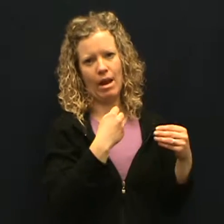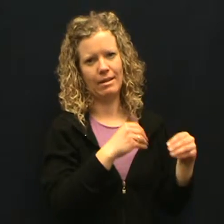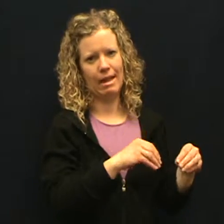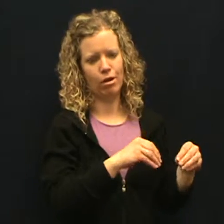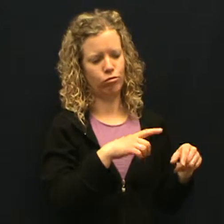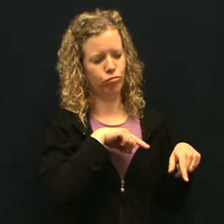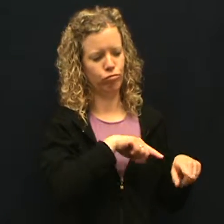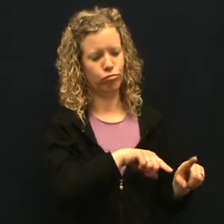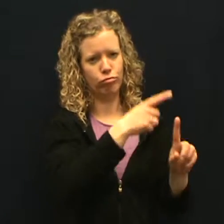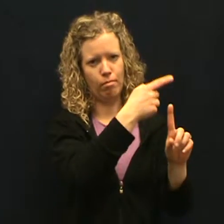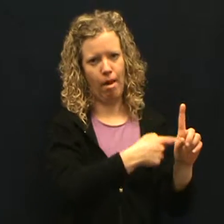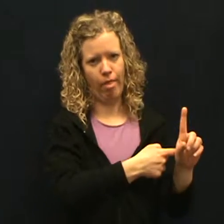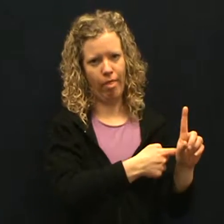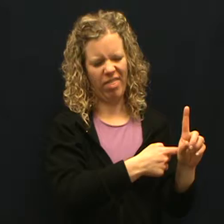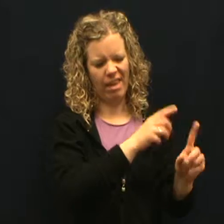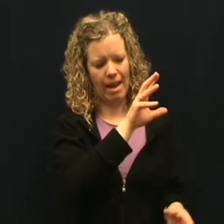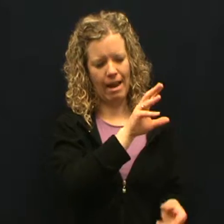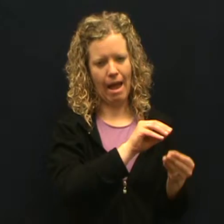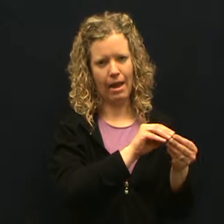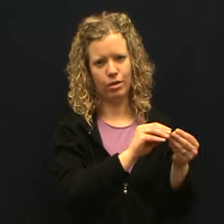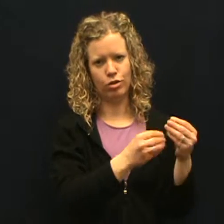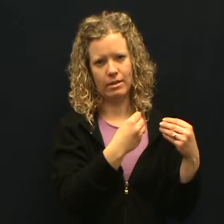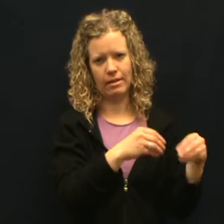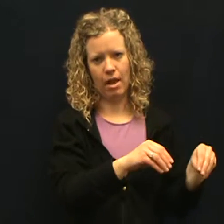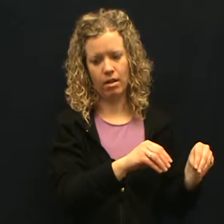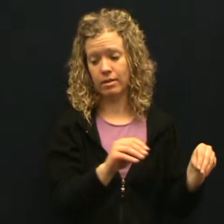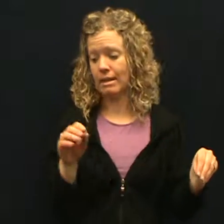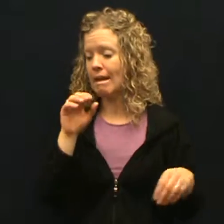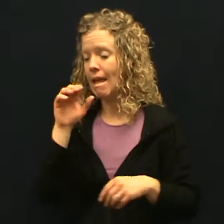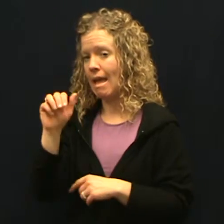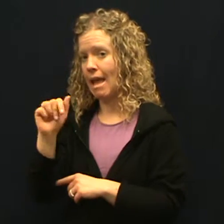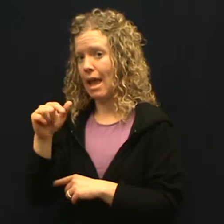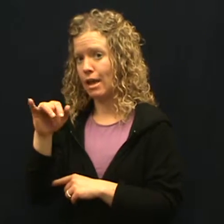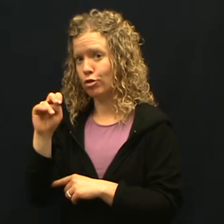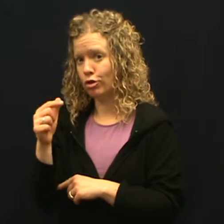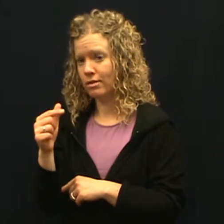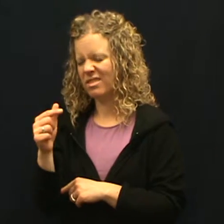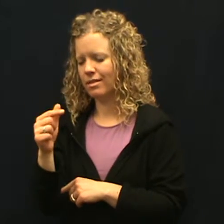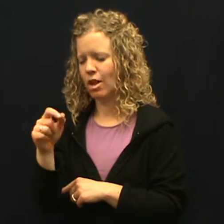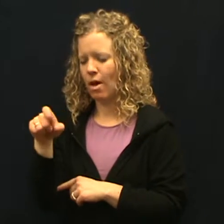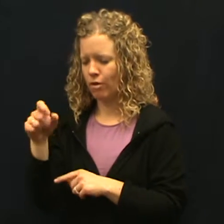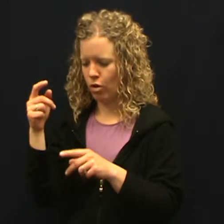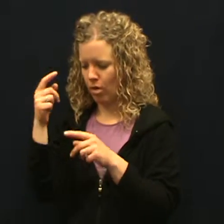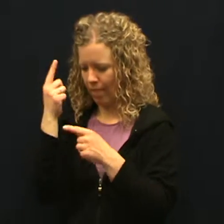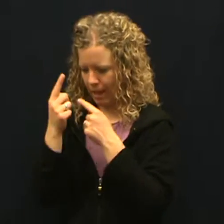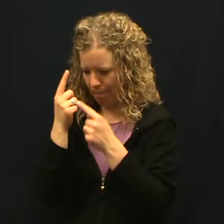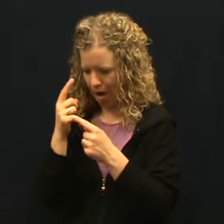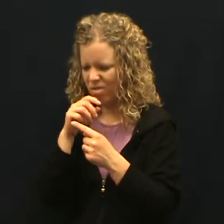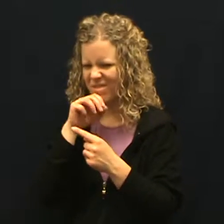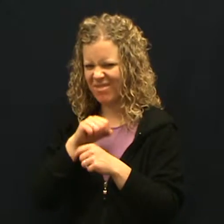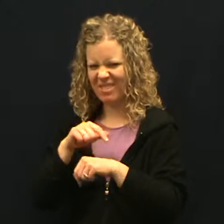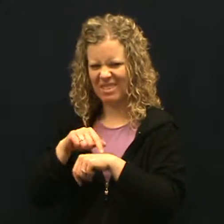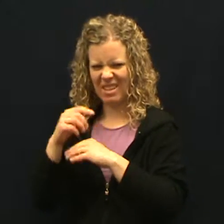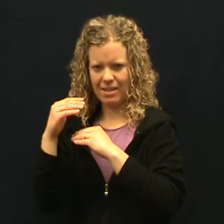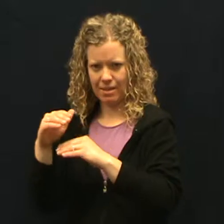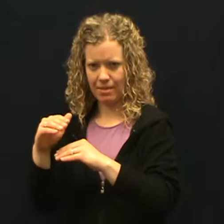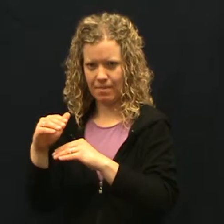allowance. For the aging method, we look at the aging of our accounts receivable and figure out what the ending balance